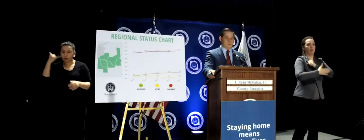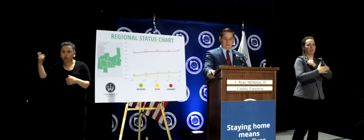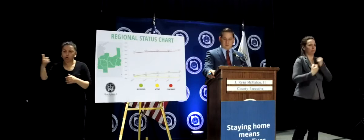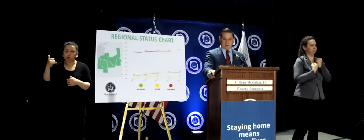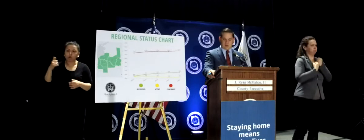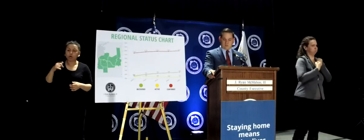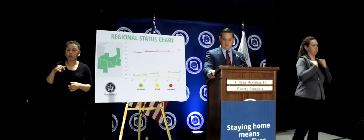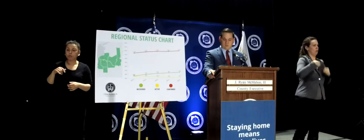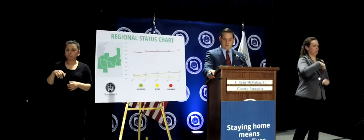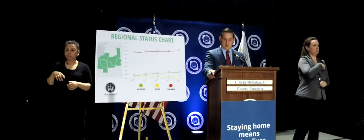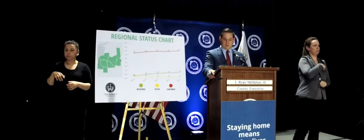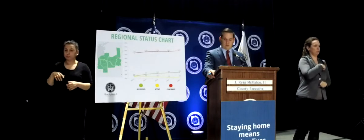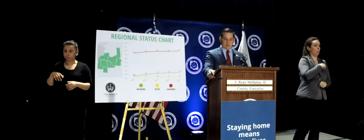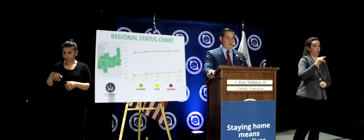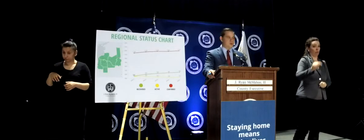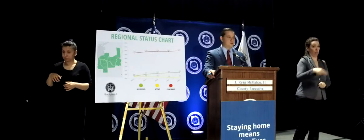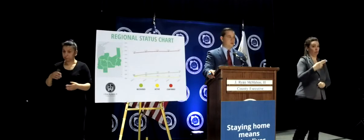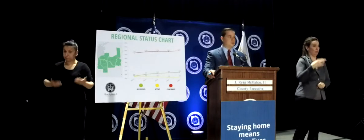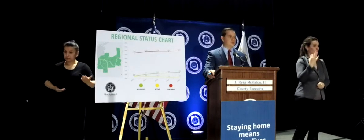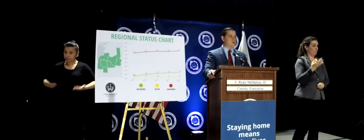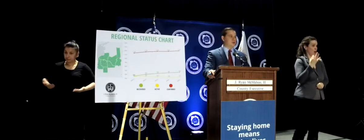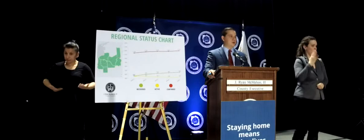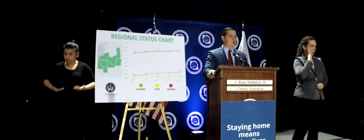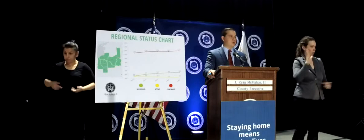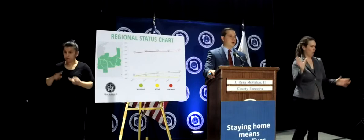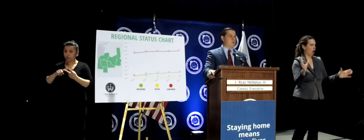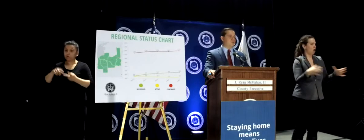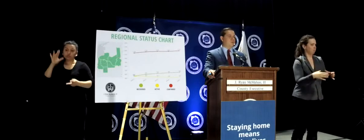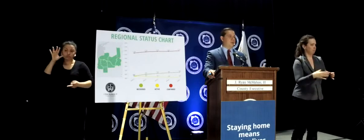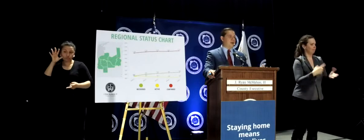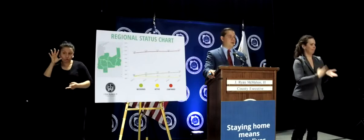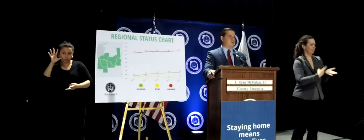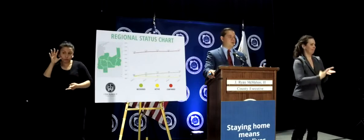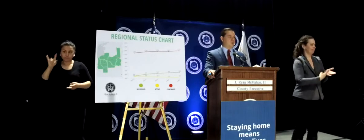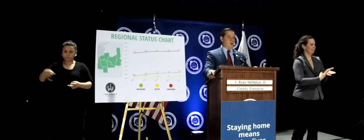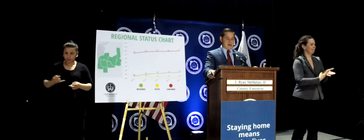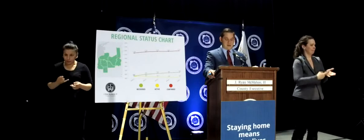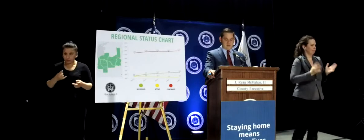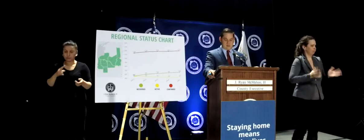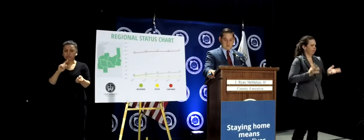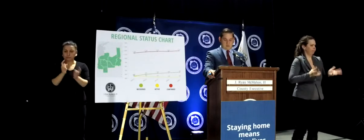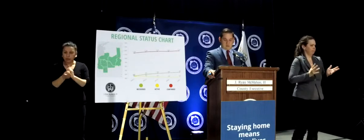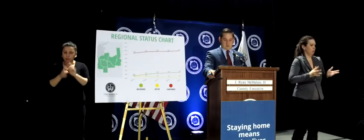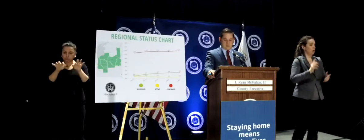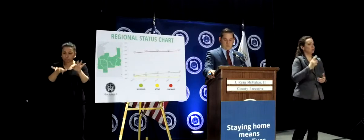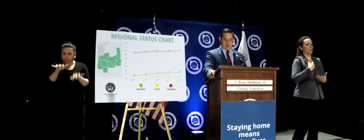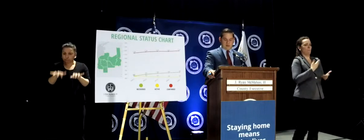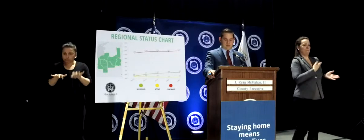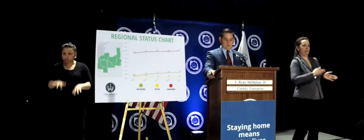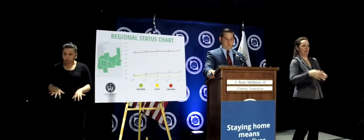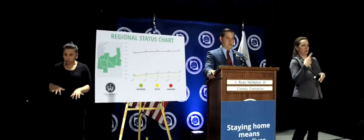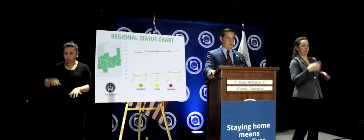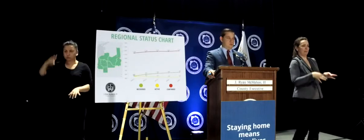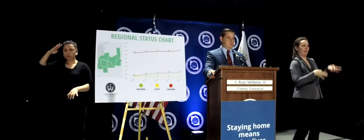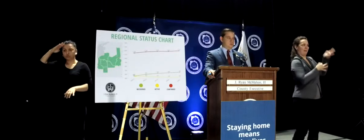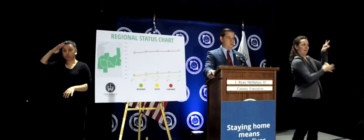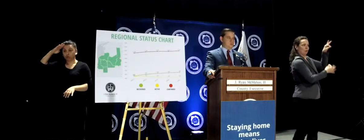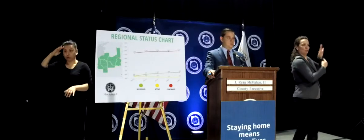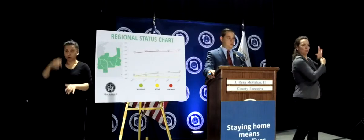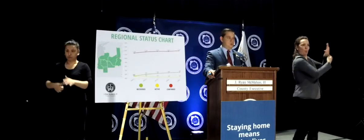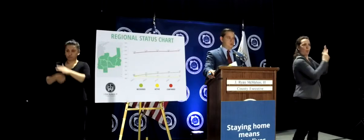we'll have something for the governor's team to consider about the plan. The when is